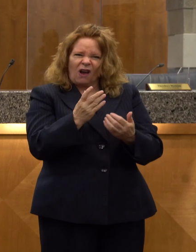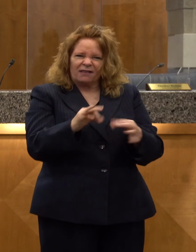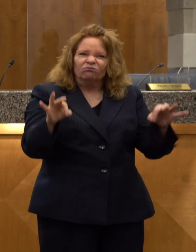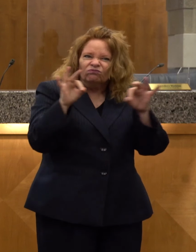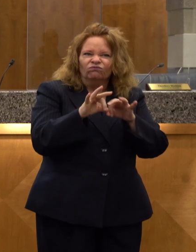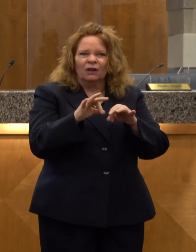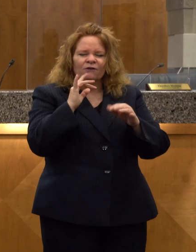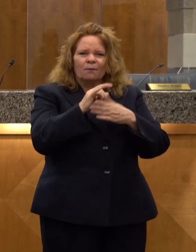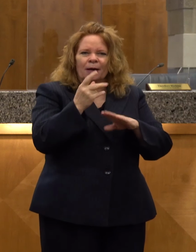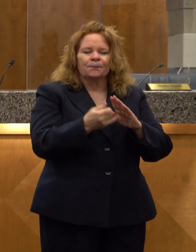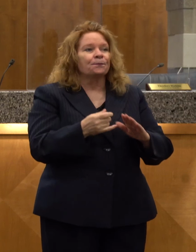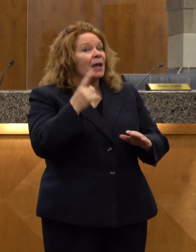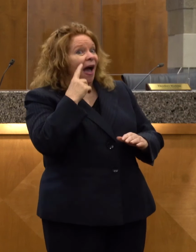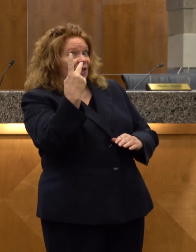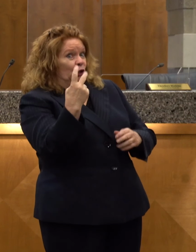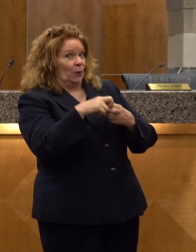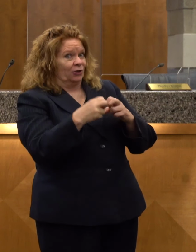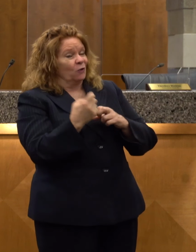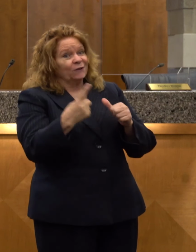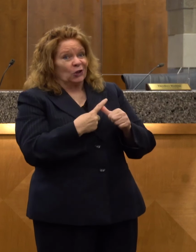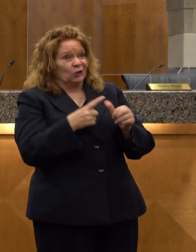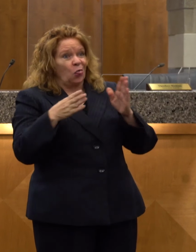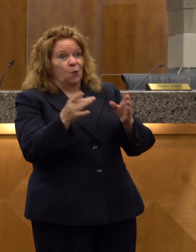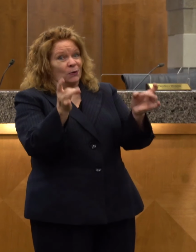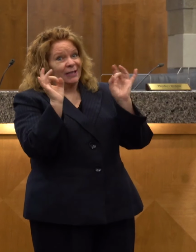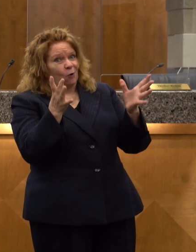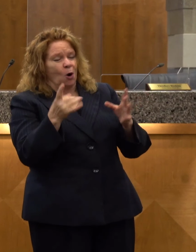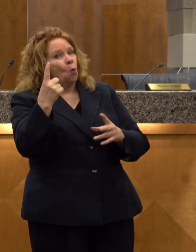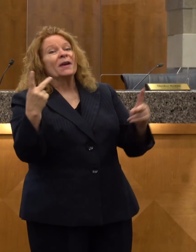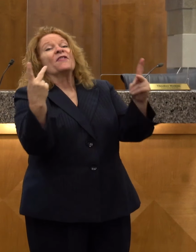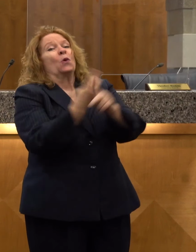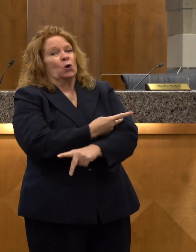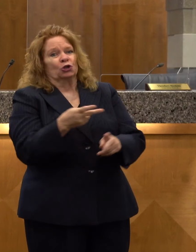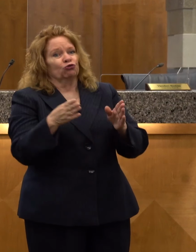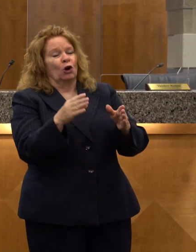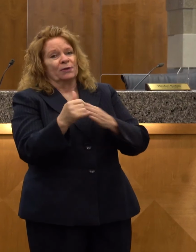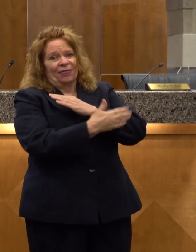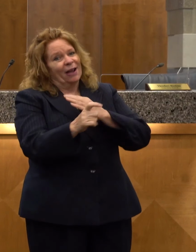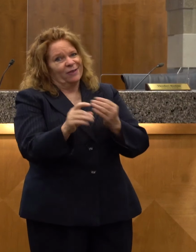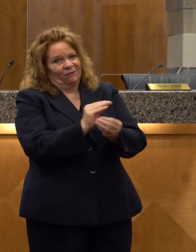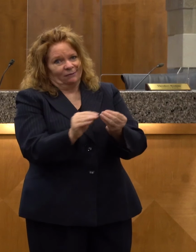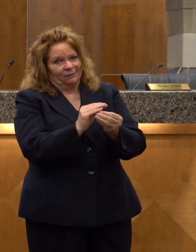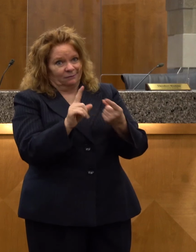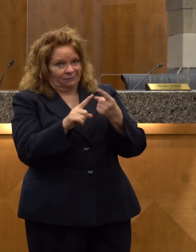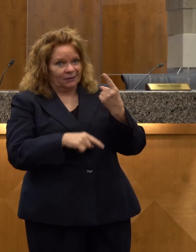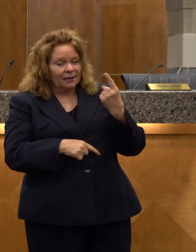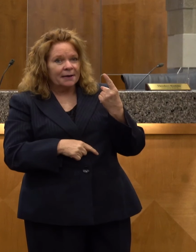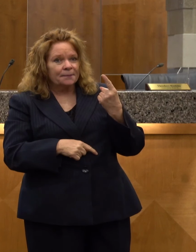the project? Well, I think there are two issues. One is it's a terrible road. It's one of the worst roads in the county, and it needs to be fixed. And